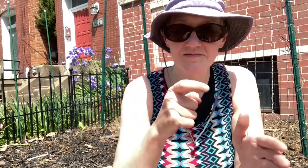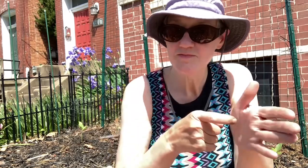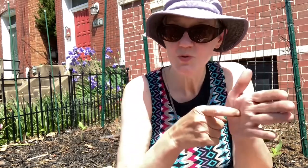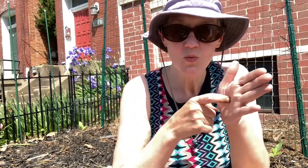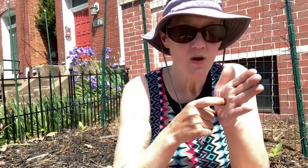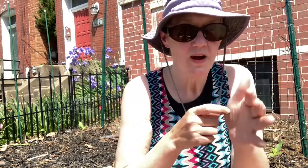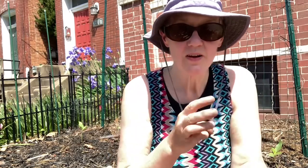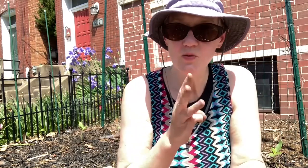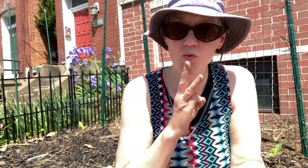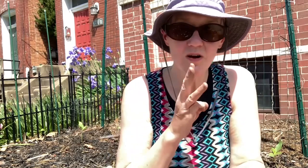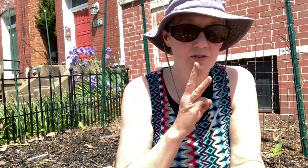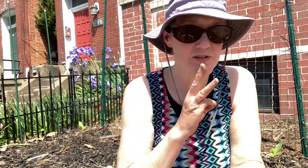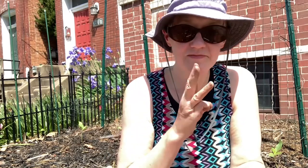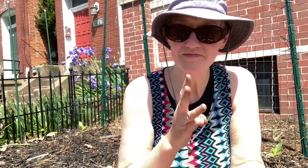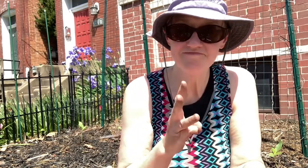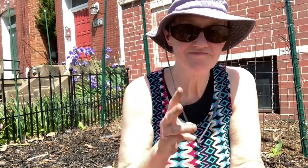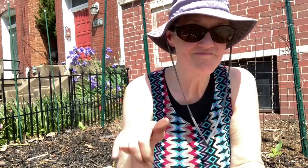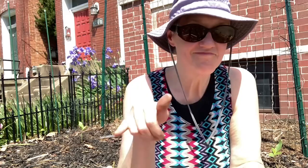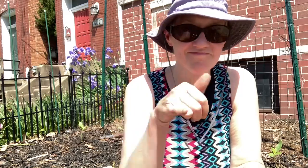tolerant. They don't require watering.